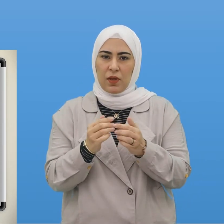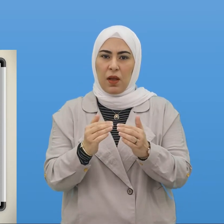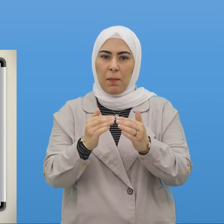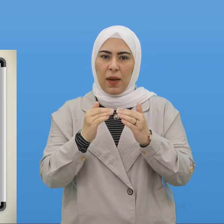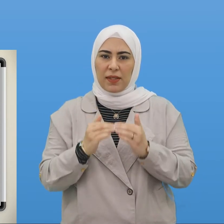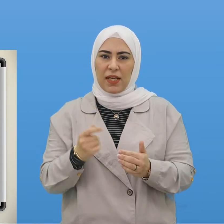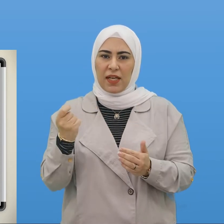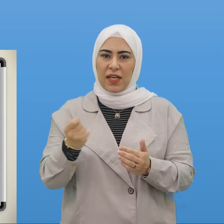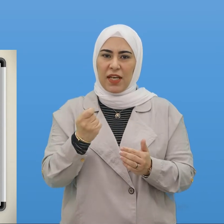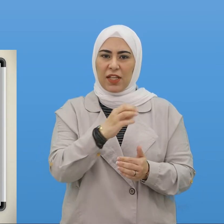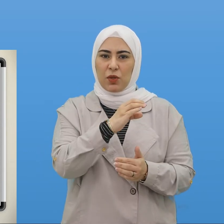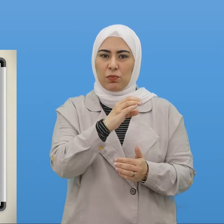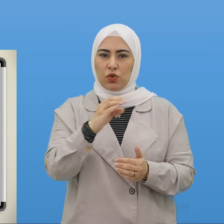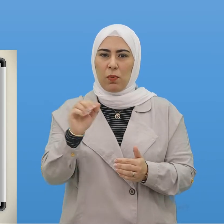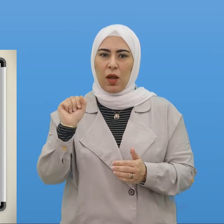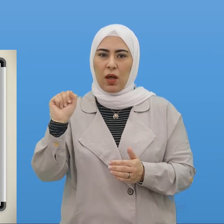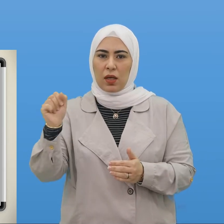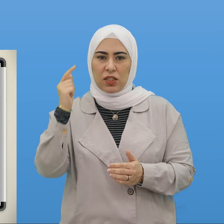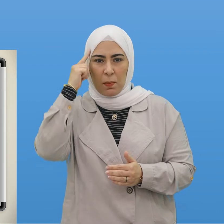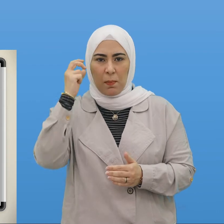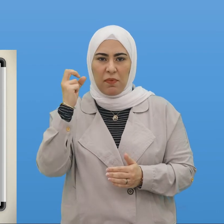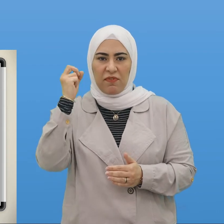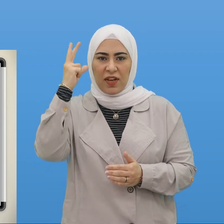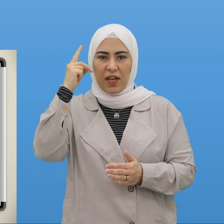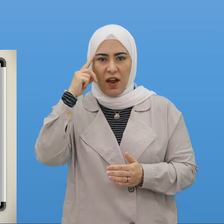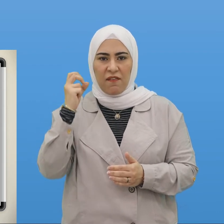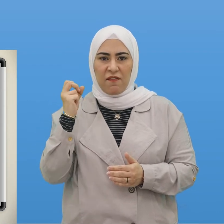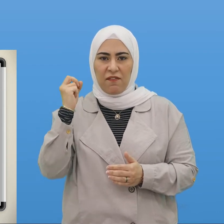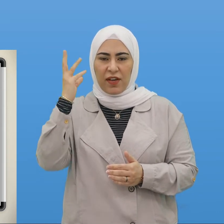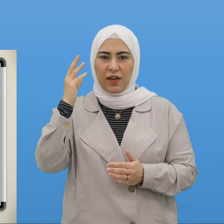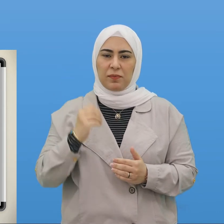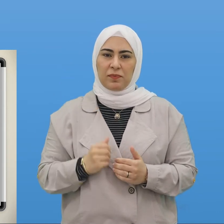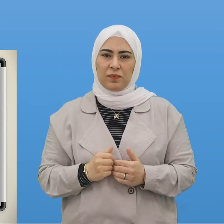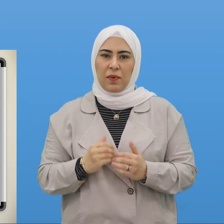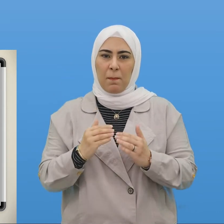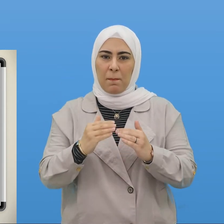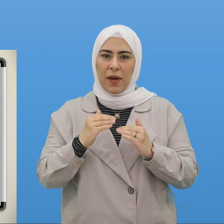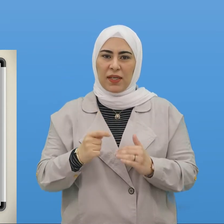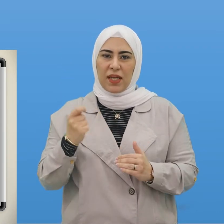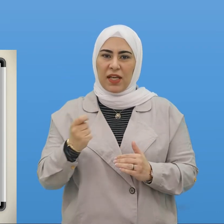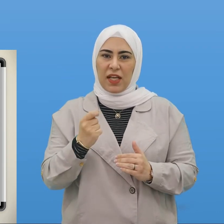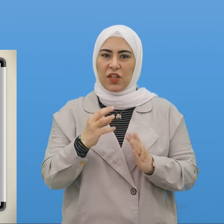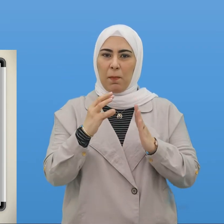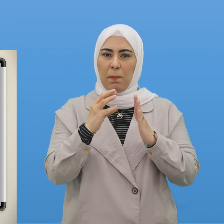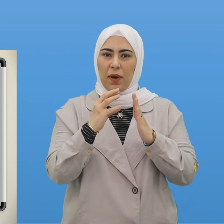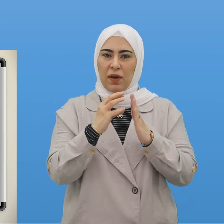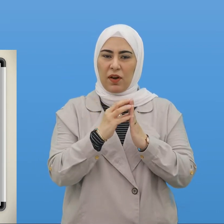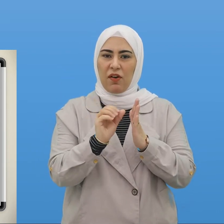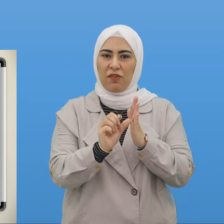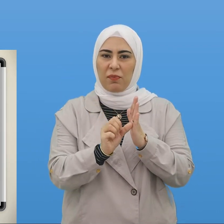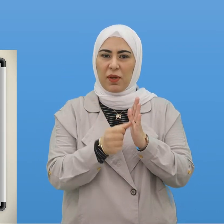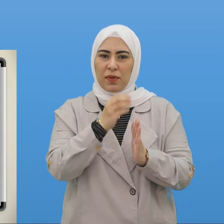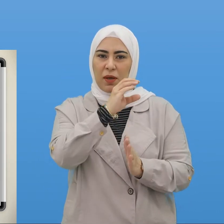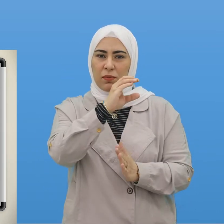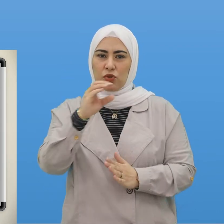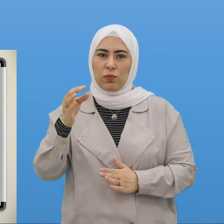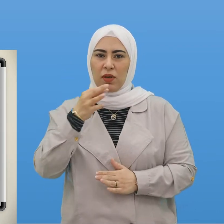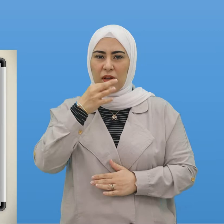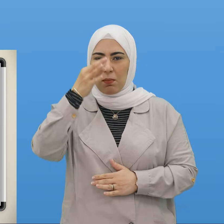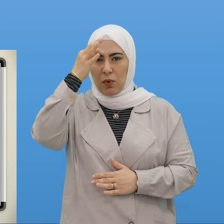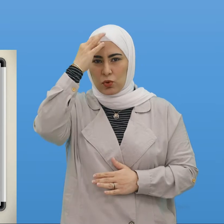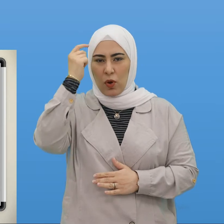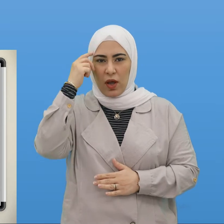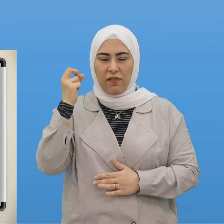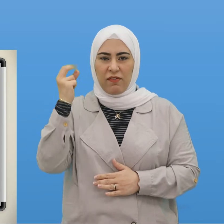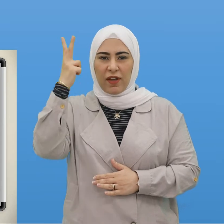each idea separately. Then put them in a paragraph that begins with a sentence of the thesis statement, like the